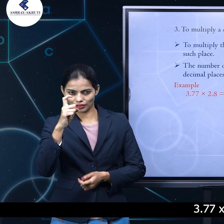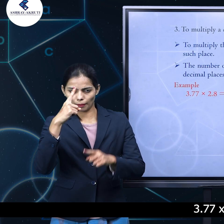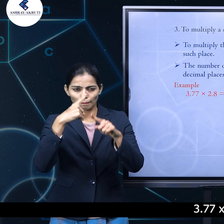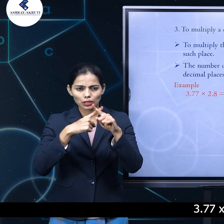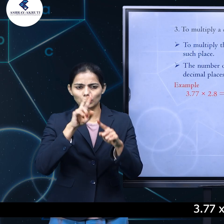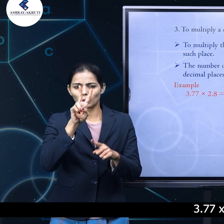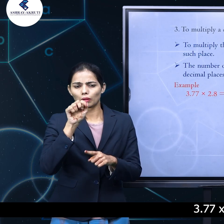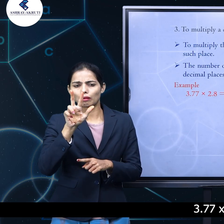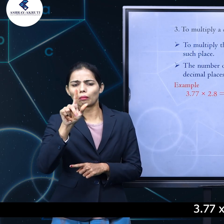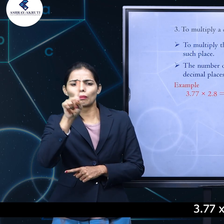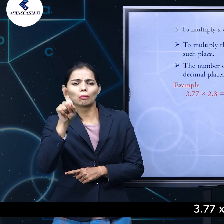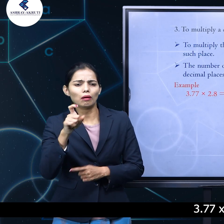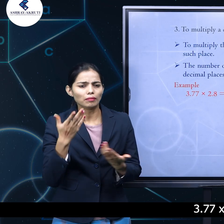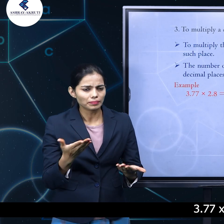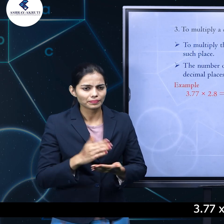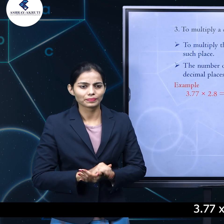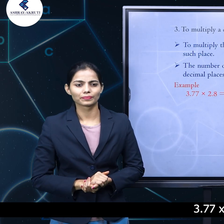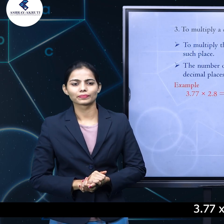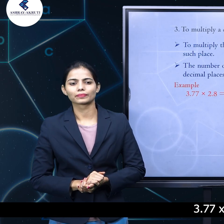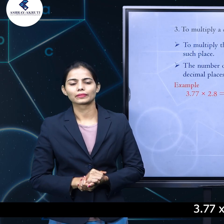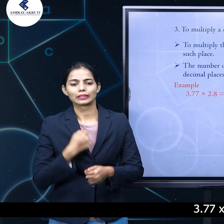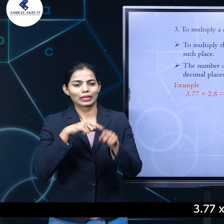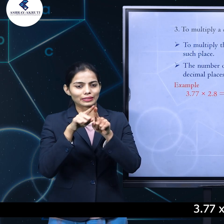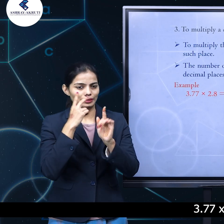3.77 into 2.8 is equal to